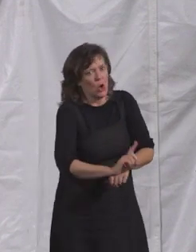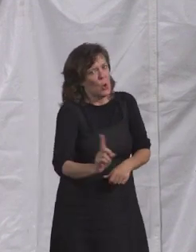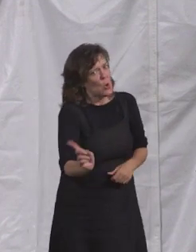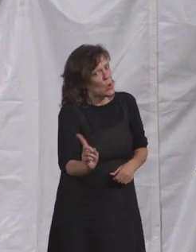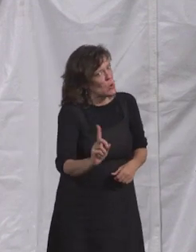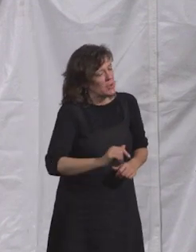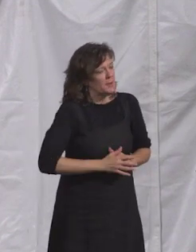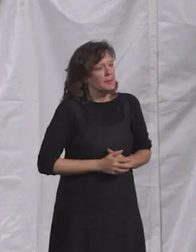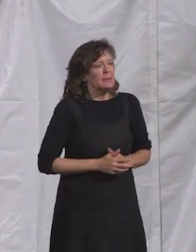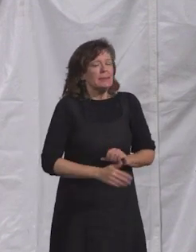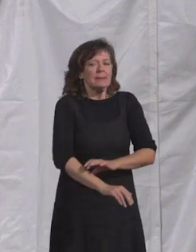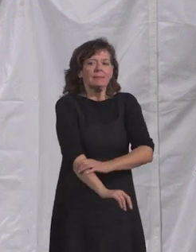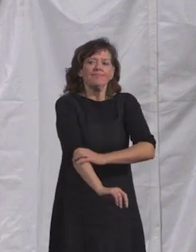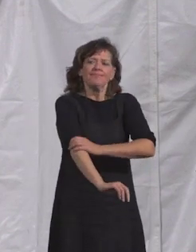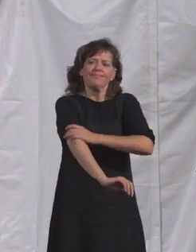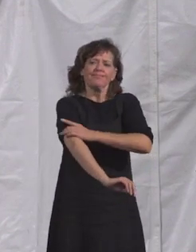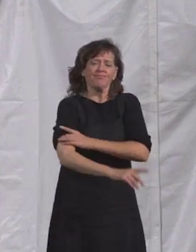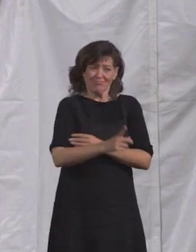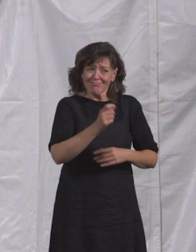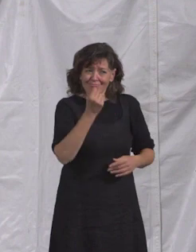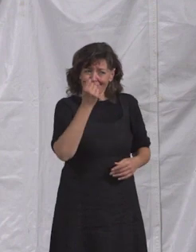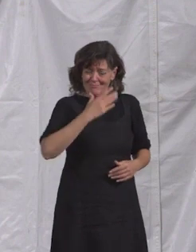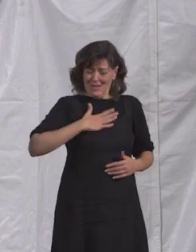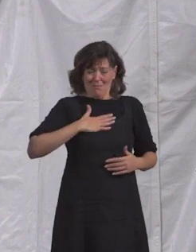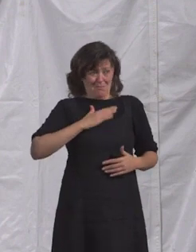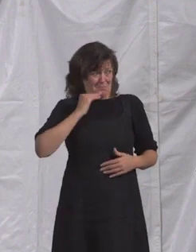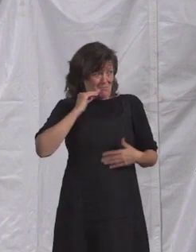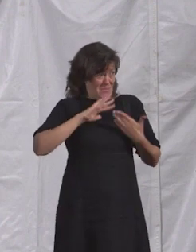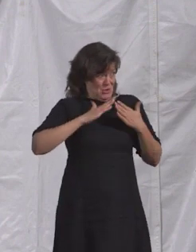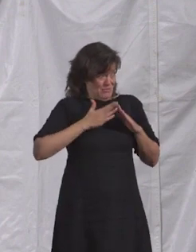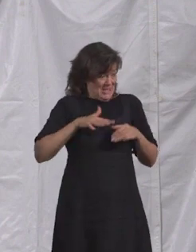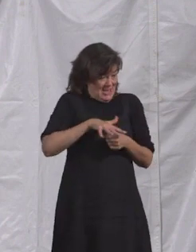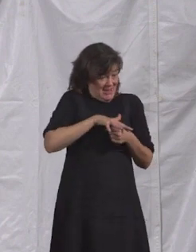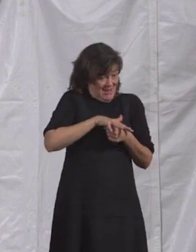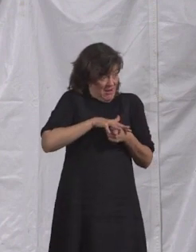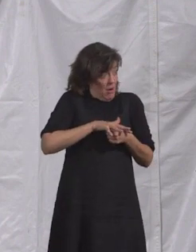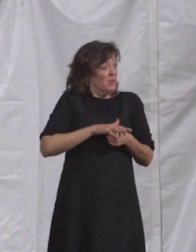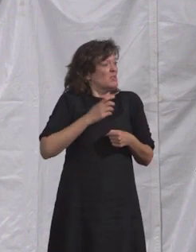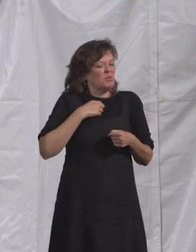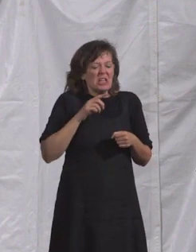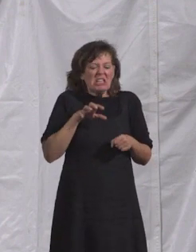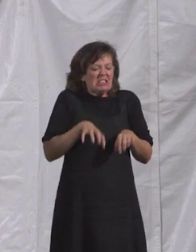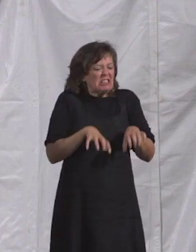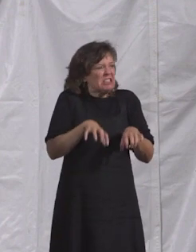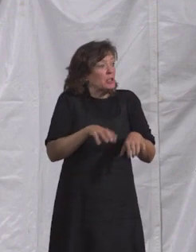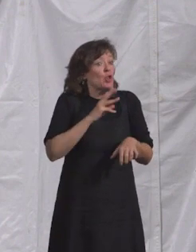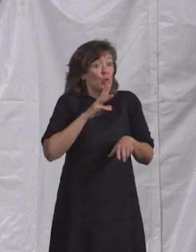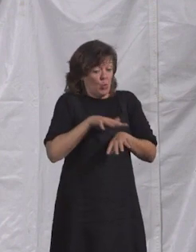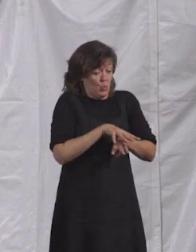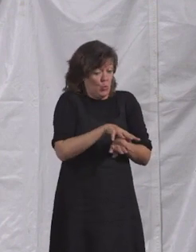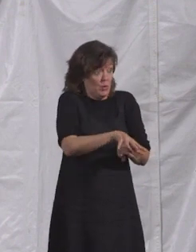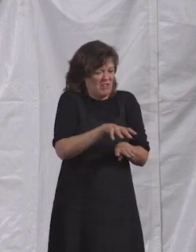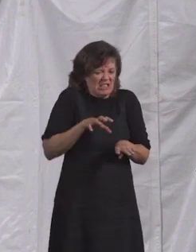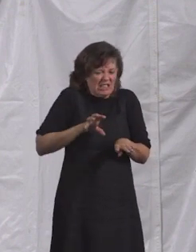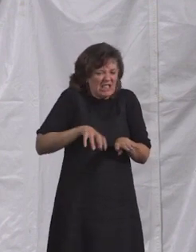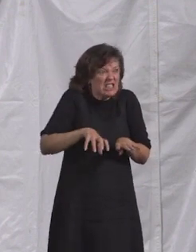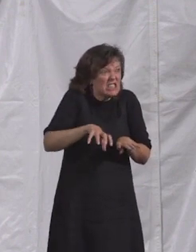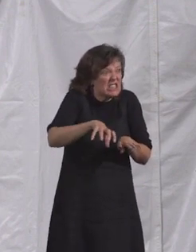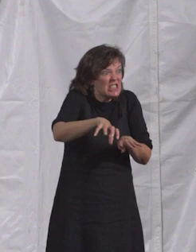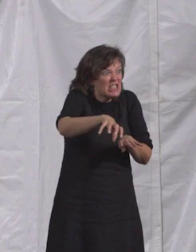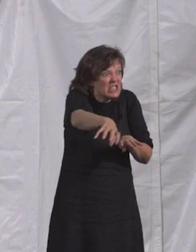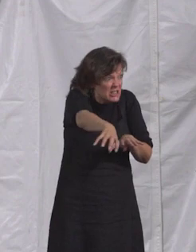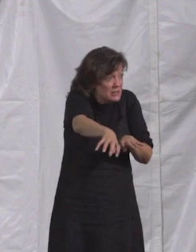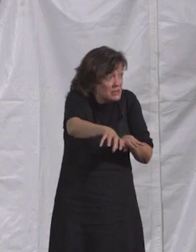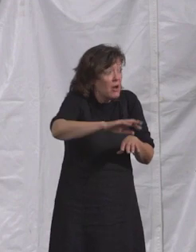miles down the river in the 70s and 80s, there was nothing but chemical companies. And all of those chemical companies were